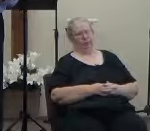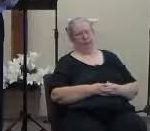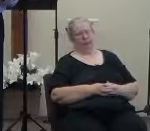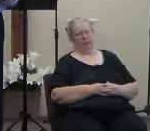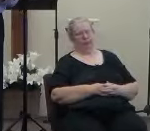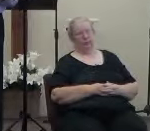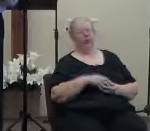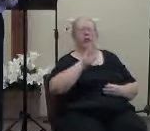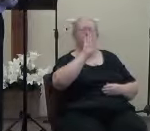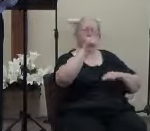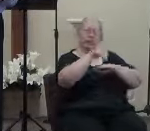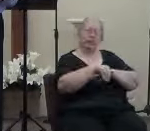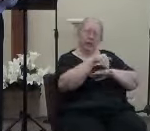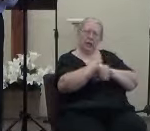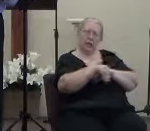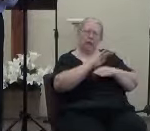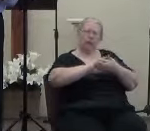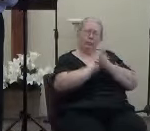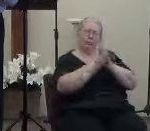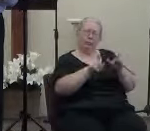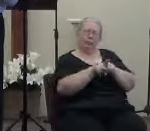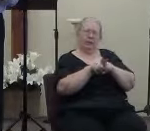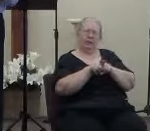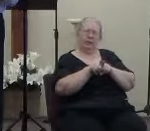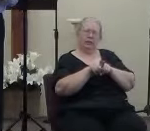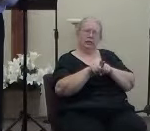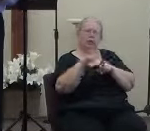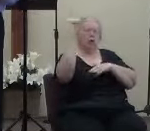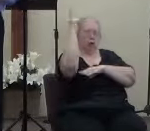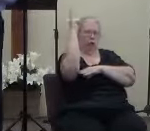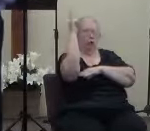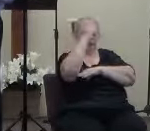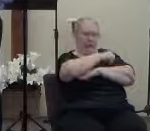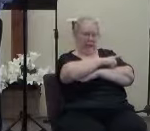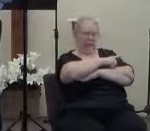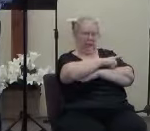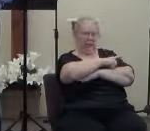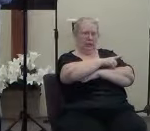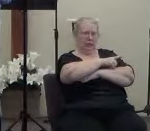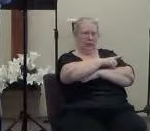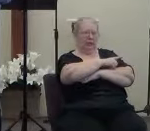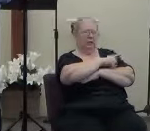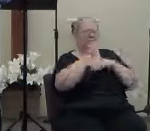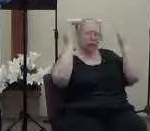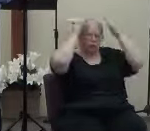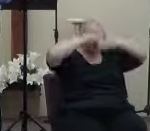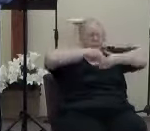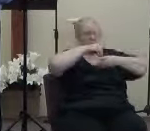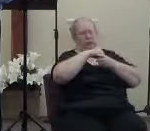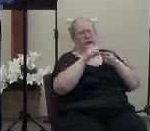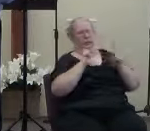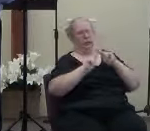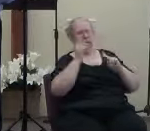And your night will become like the noonday. Your light will rise in the darkness. There's darkness in people. If they